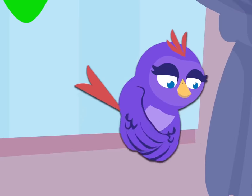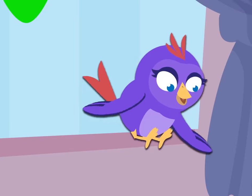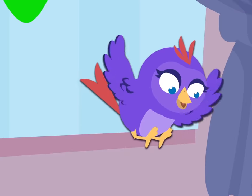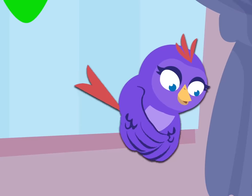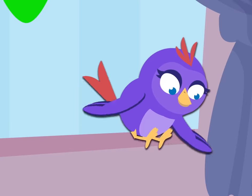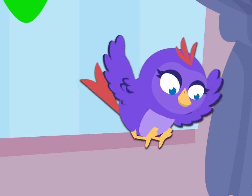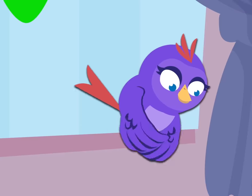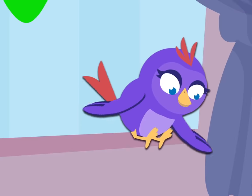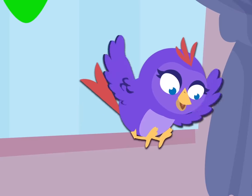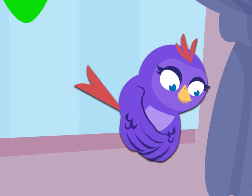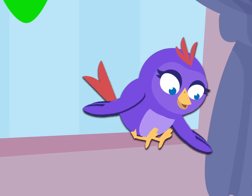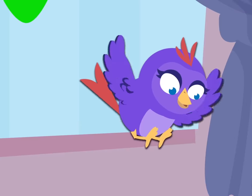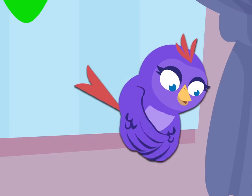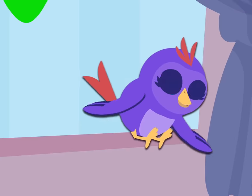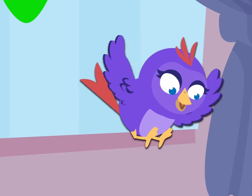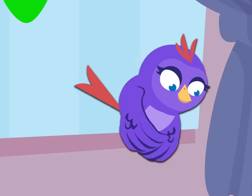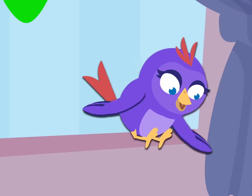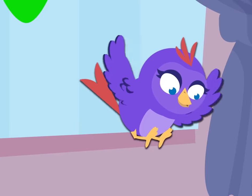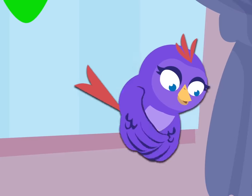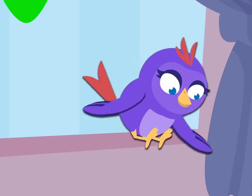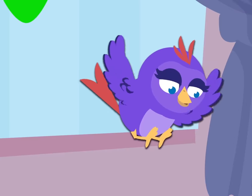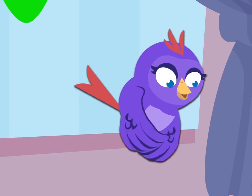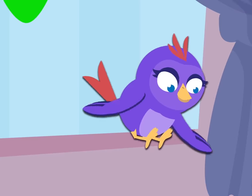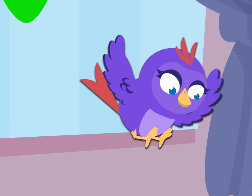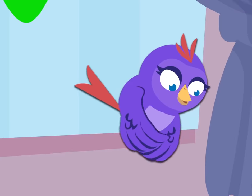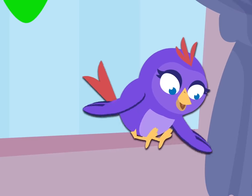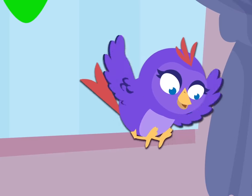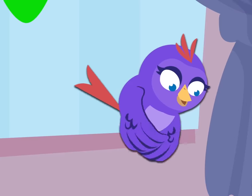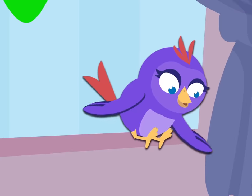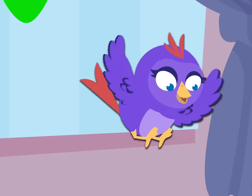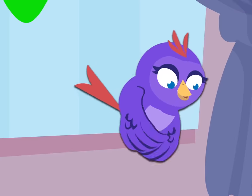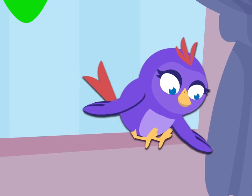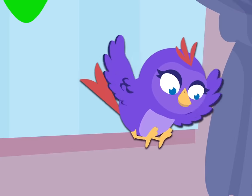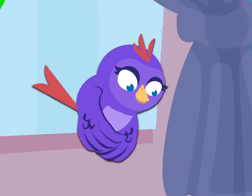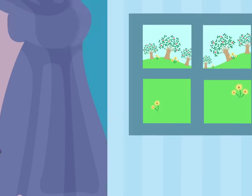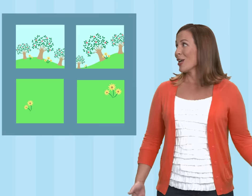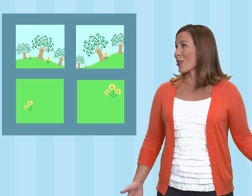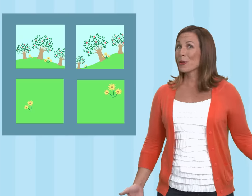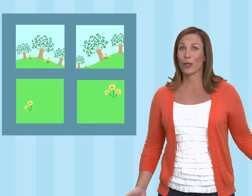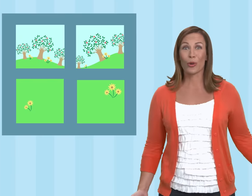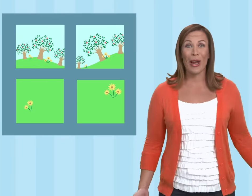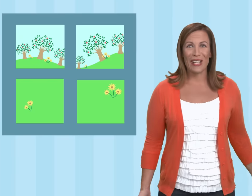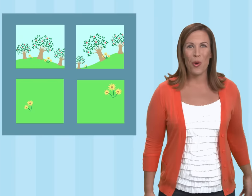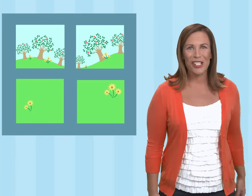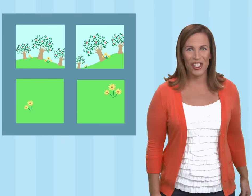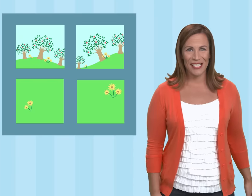fall? I think I would miss the beautiful leaves falling from the trees. Those are great questions.